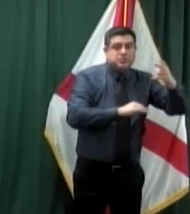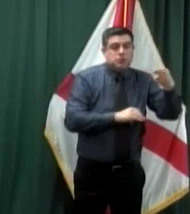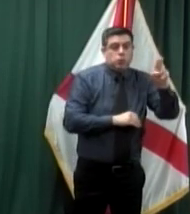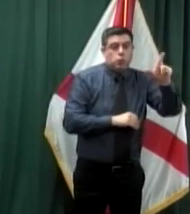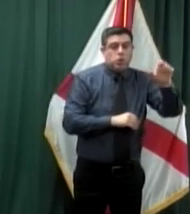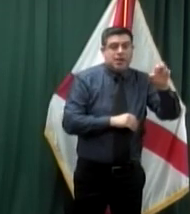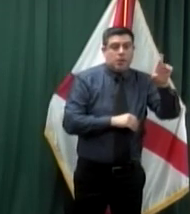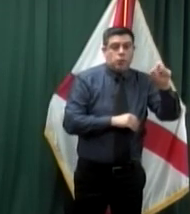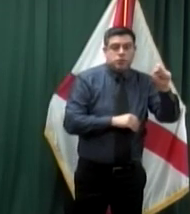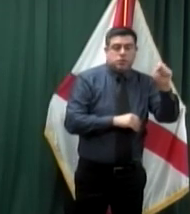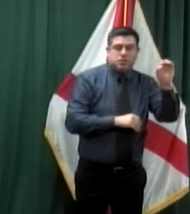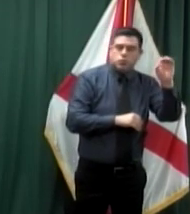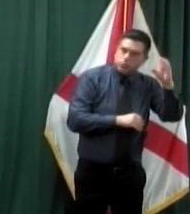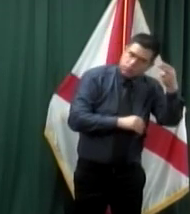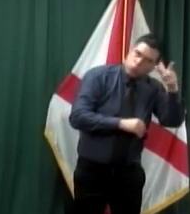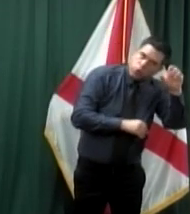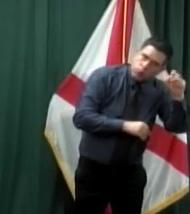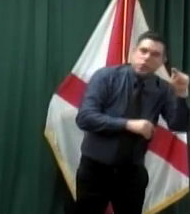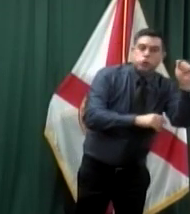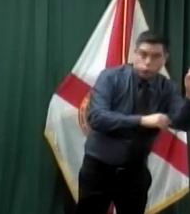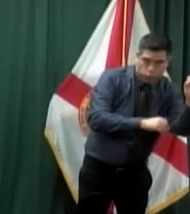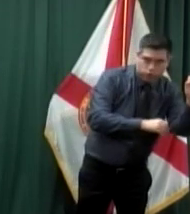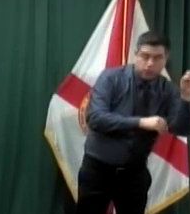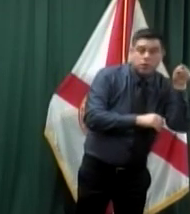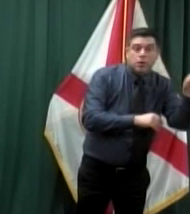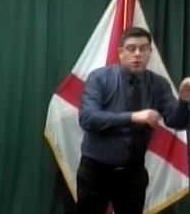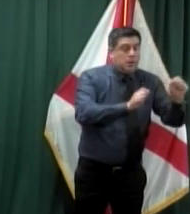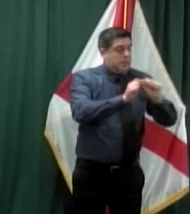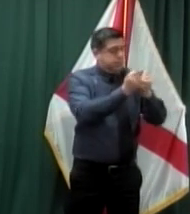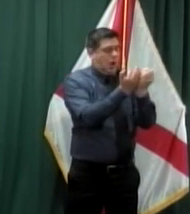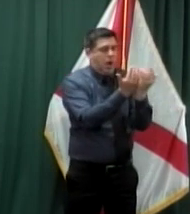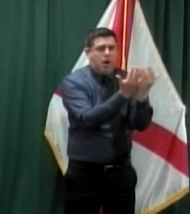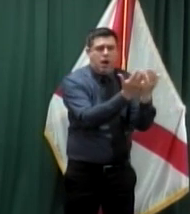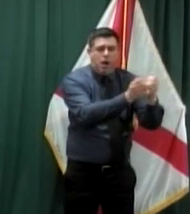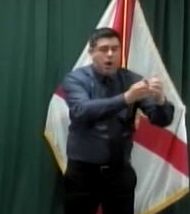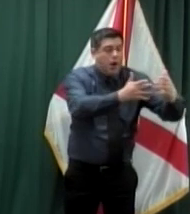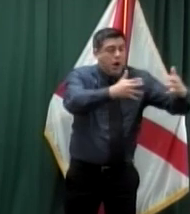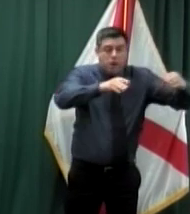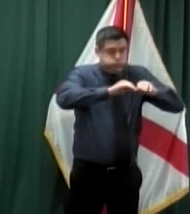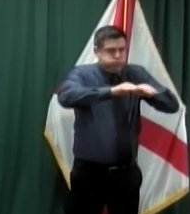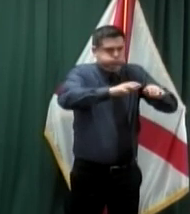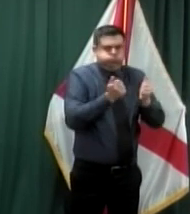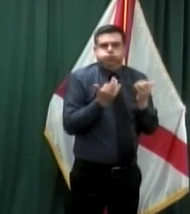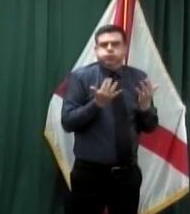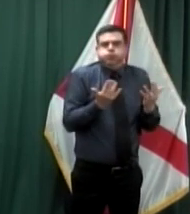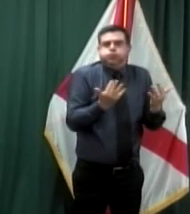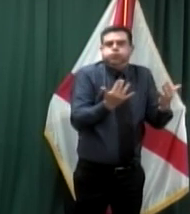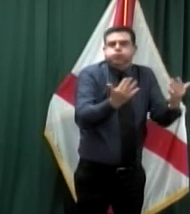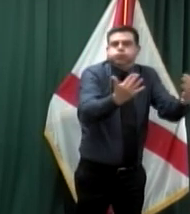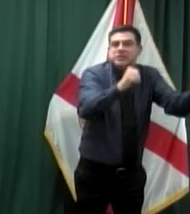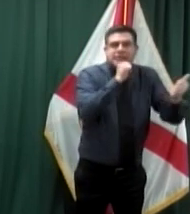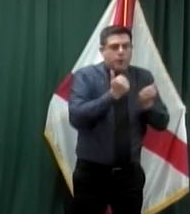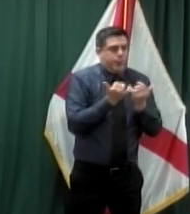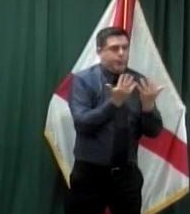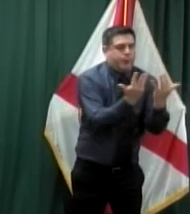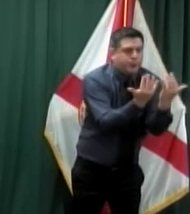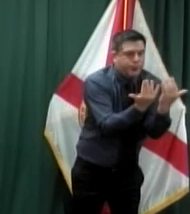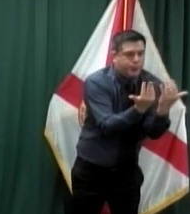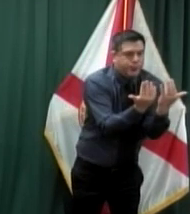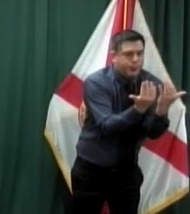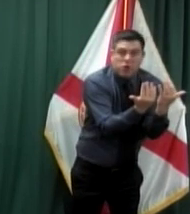acres, endangered 100 structures, and caused significant damage to the Makawi Girl Scout